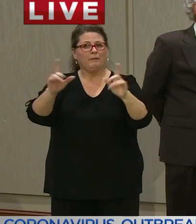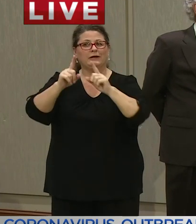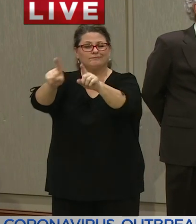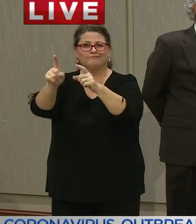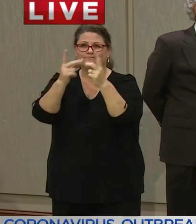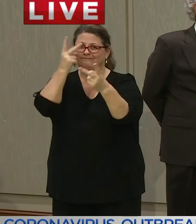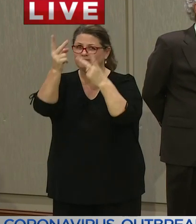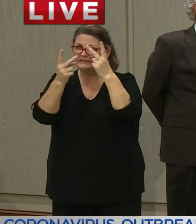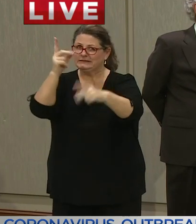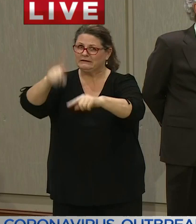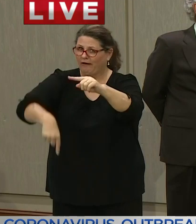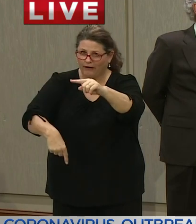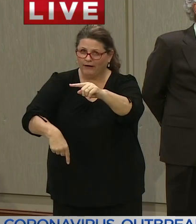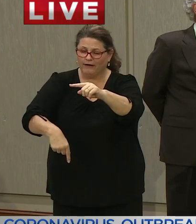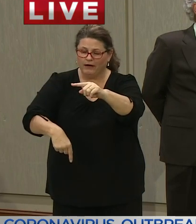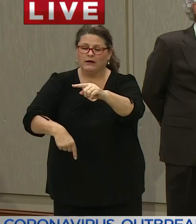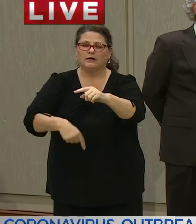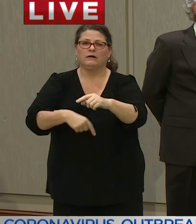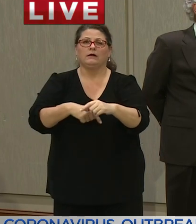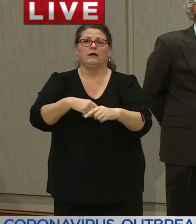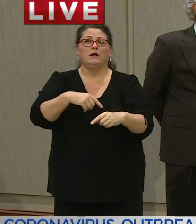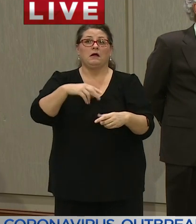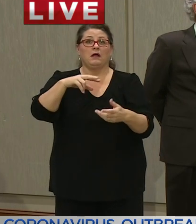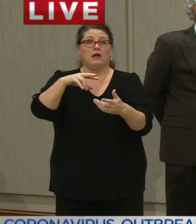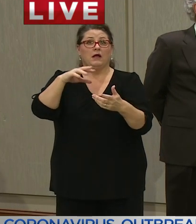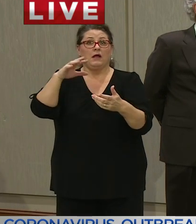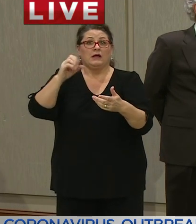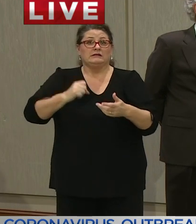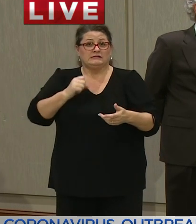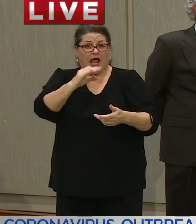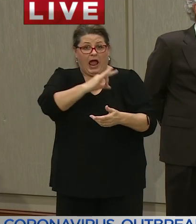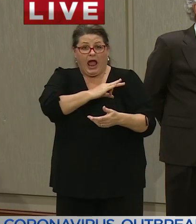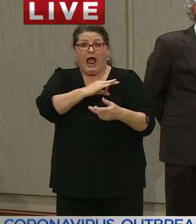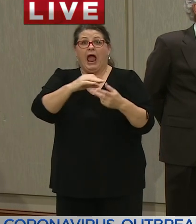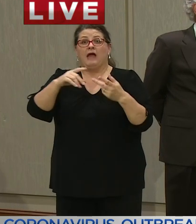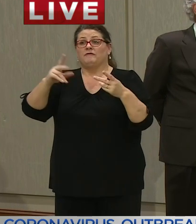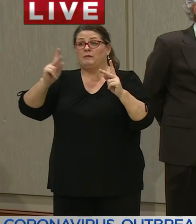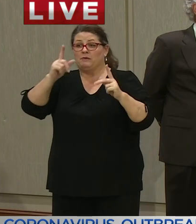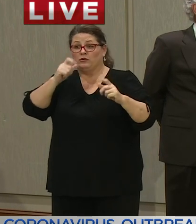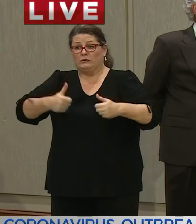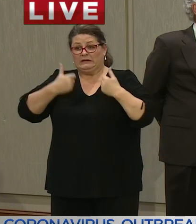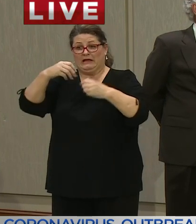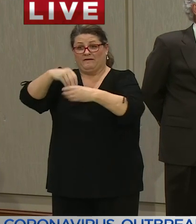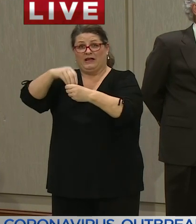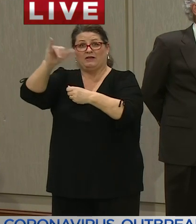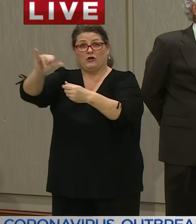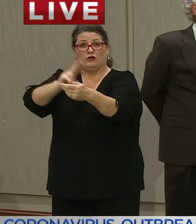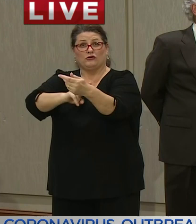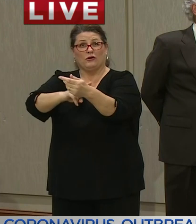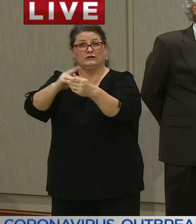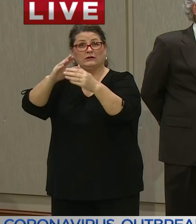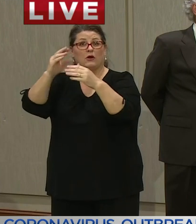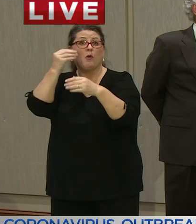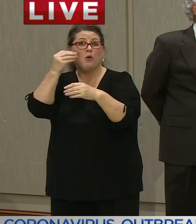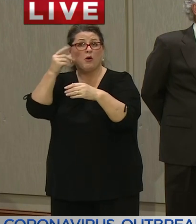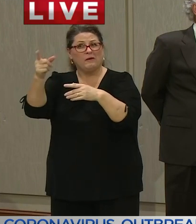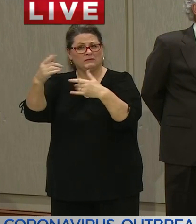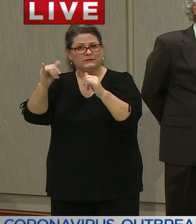types of facilities the number of infections among staff and residents in long-term care facilities continues to grow